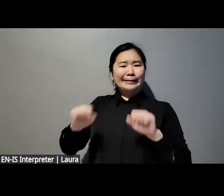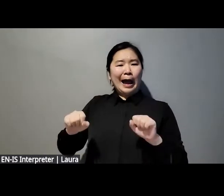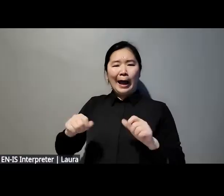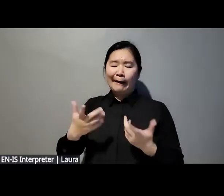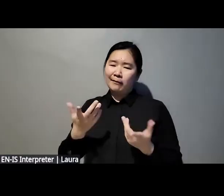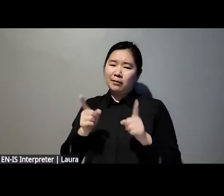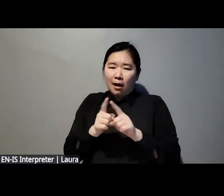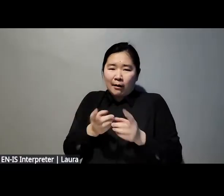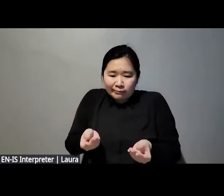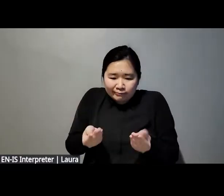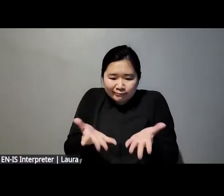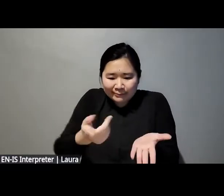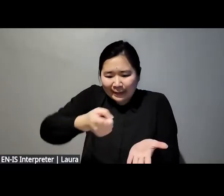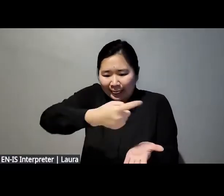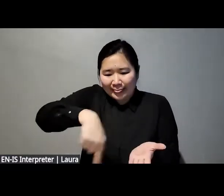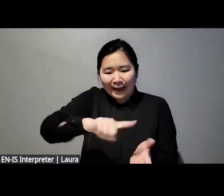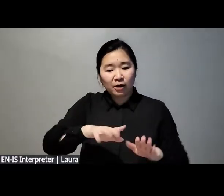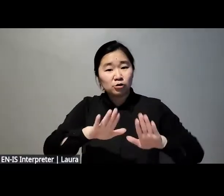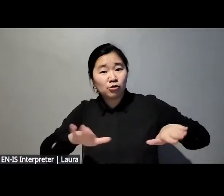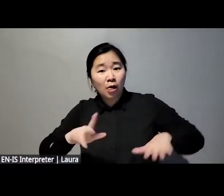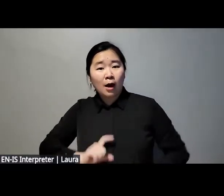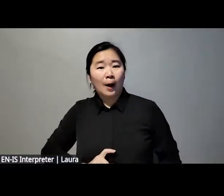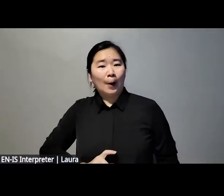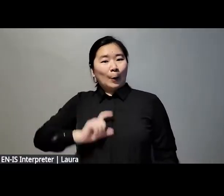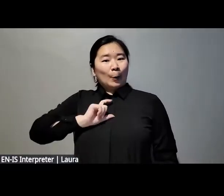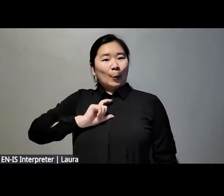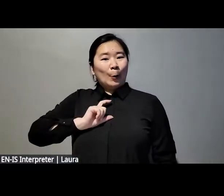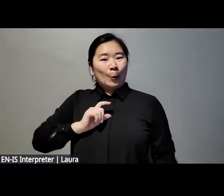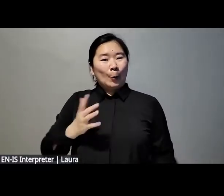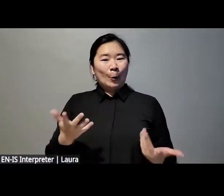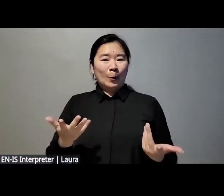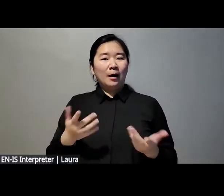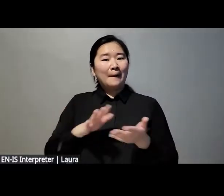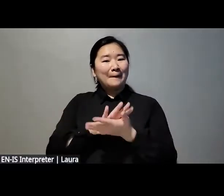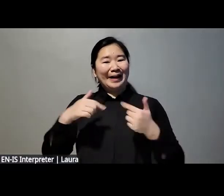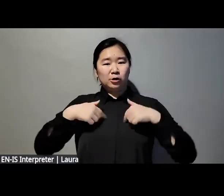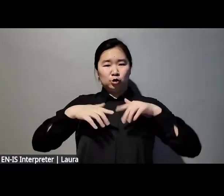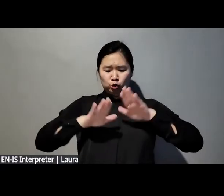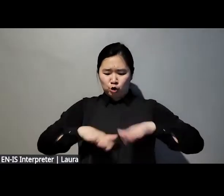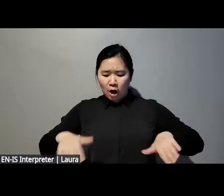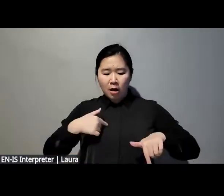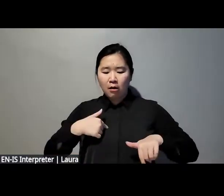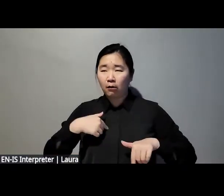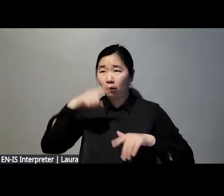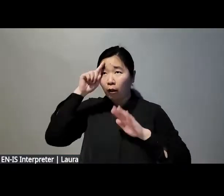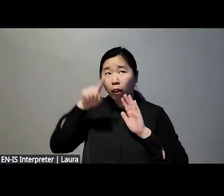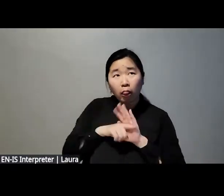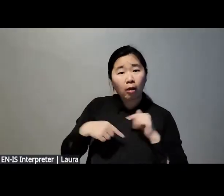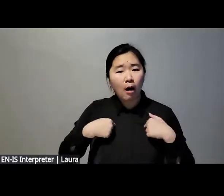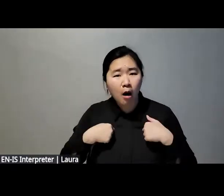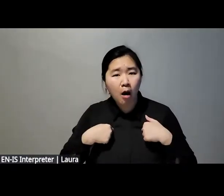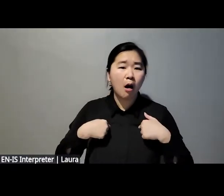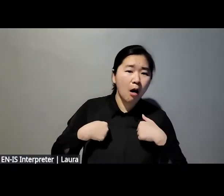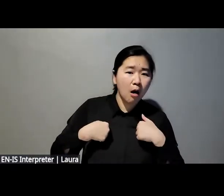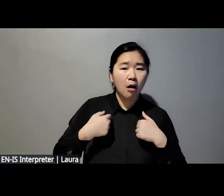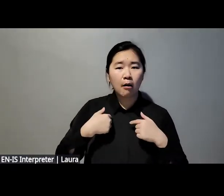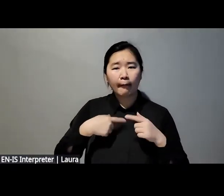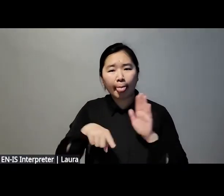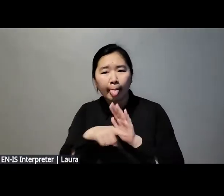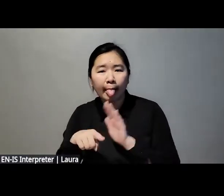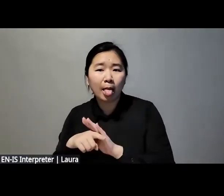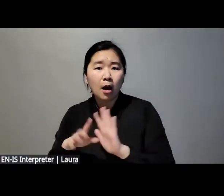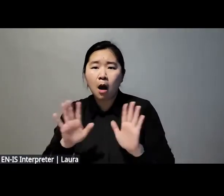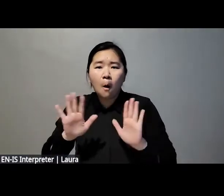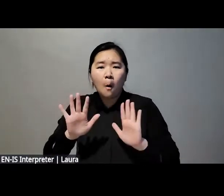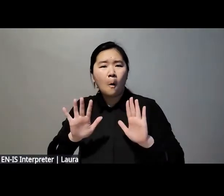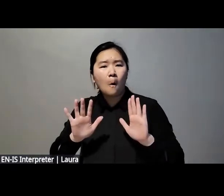needs maybe follow-up, it needs dialogue, and it needs training. It's for